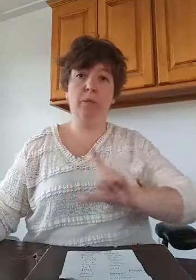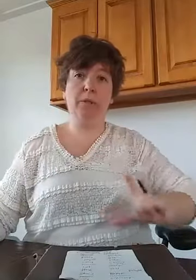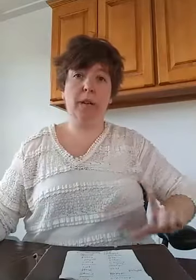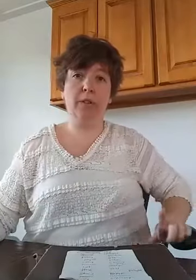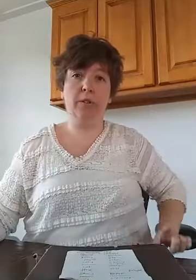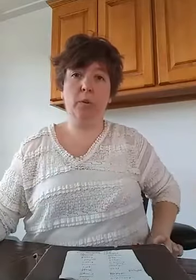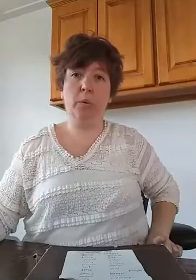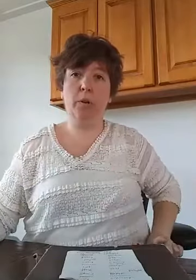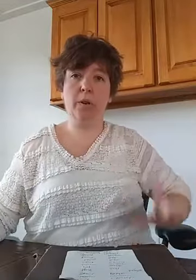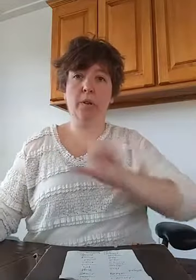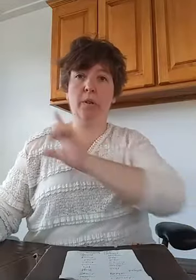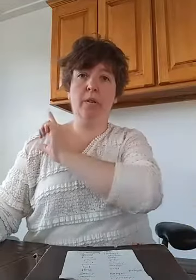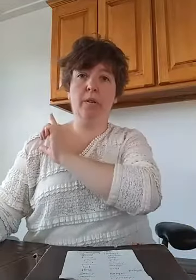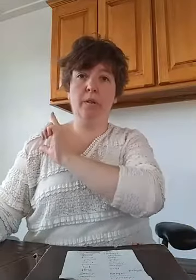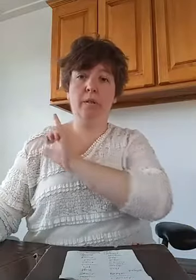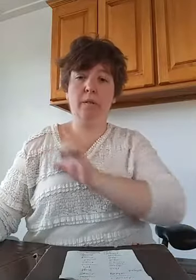sash. Lord.